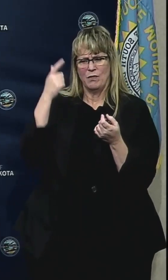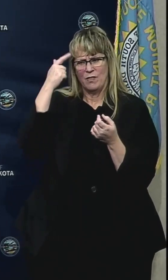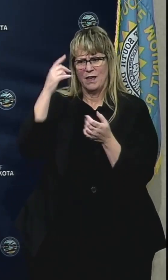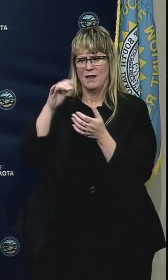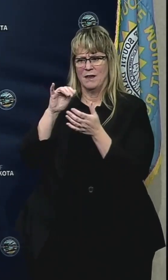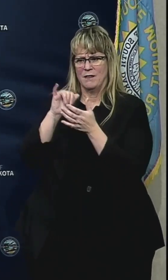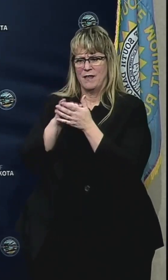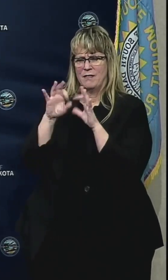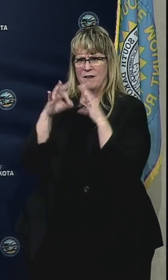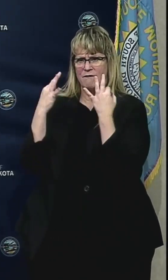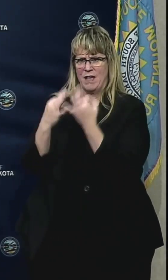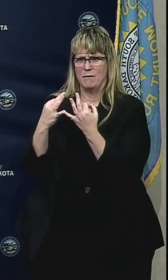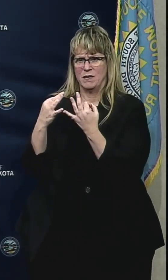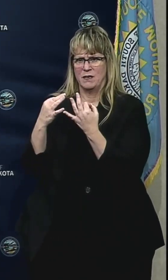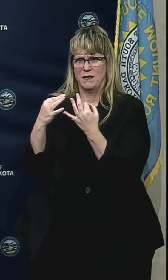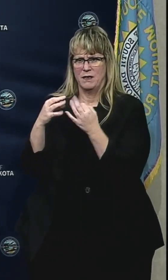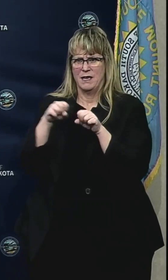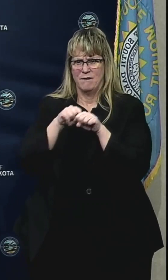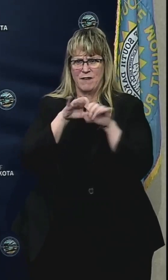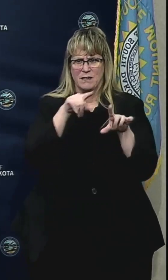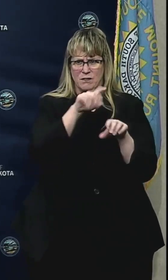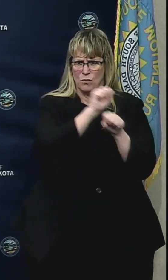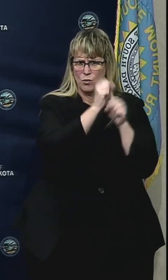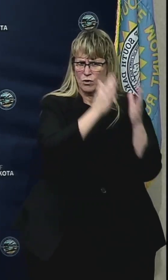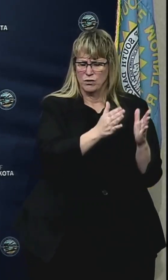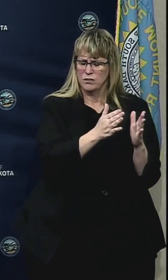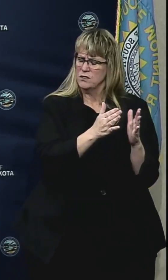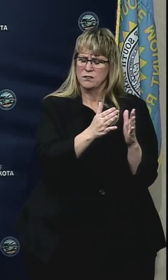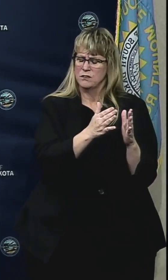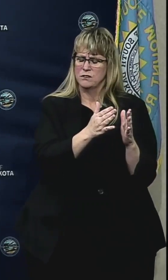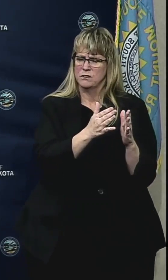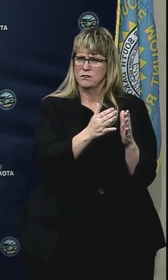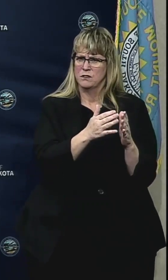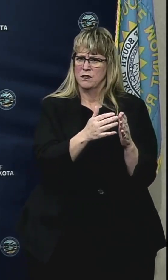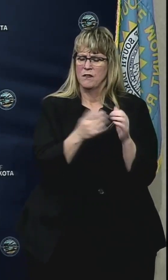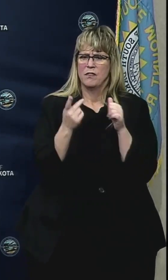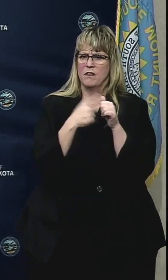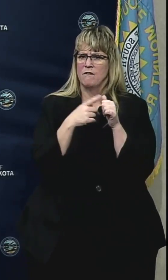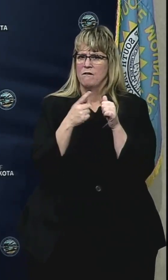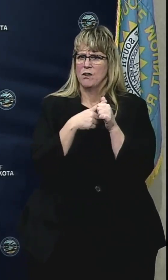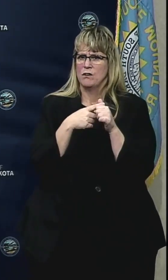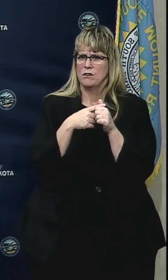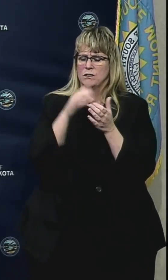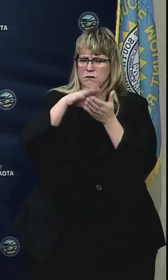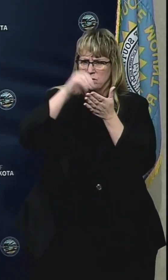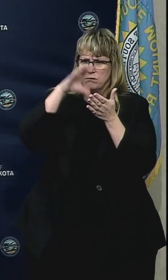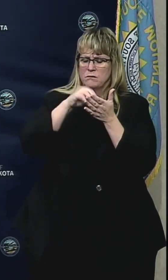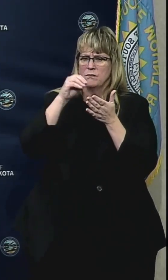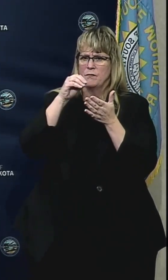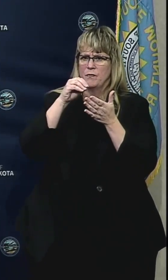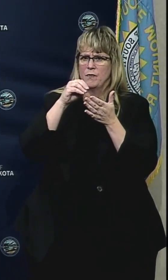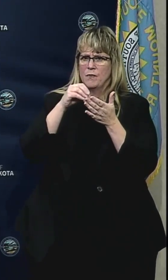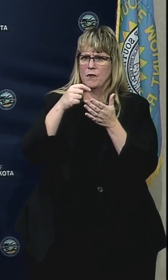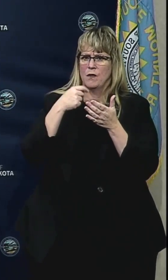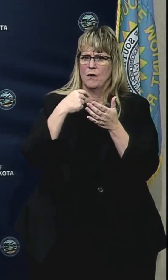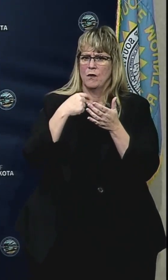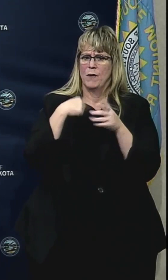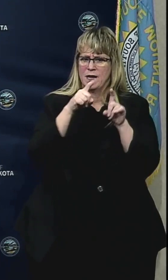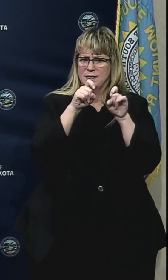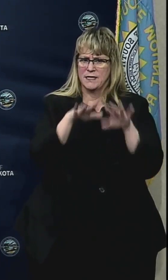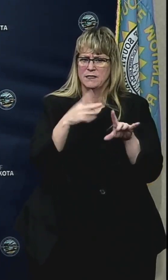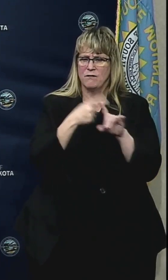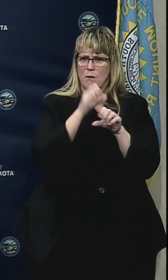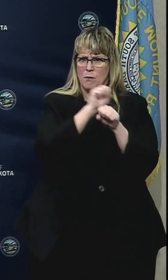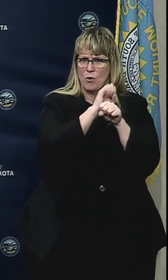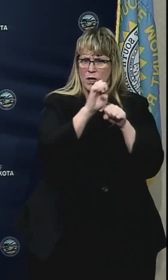the workers. The first indication we had is that the virus tested positive from an employee in the